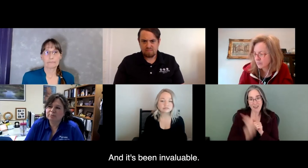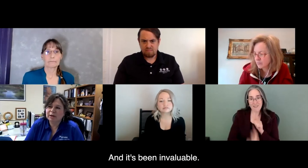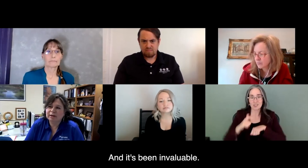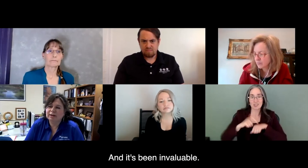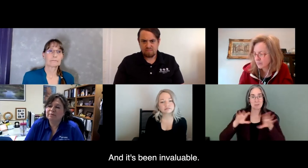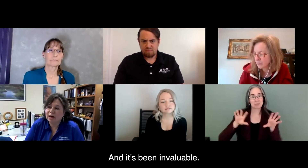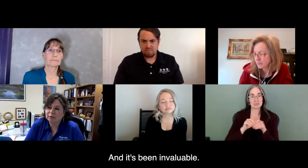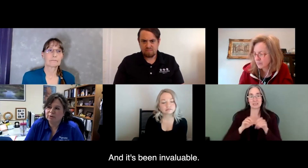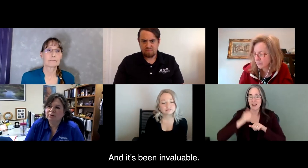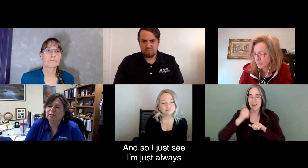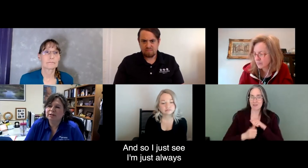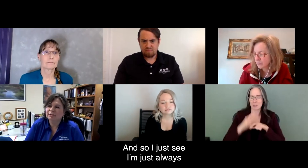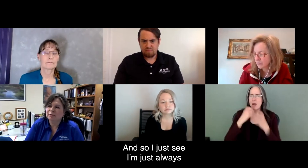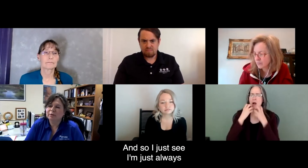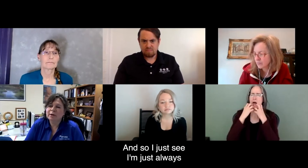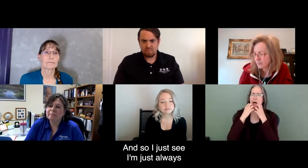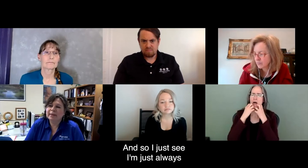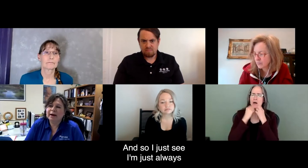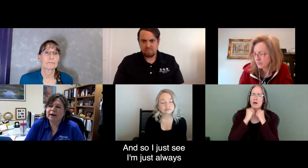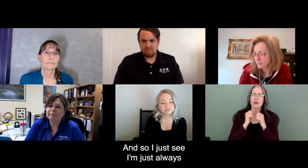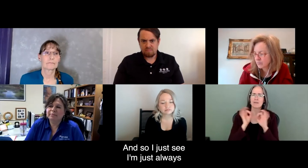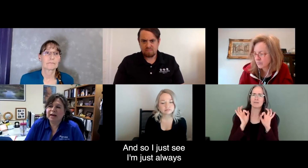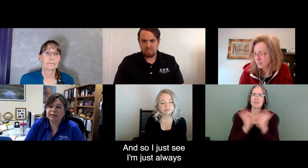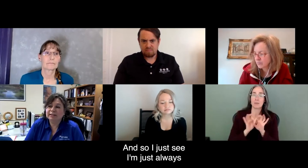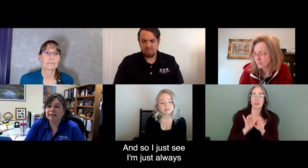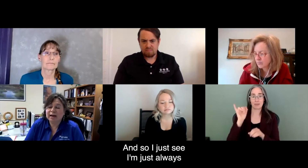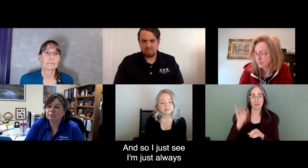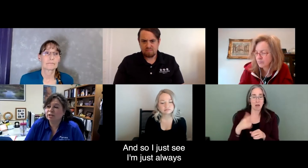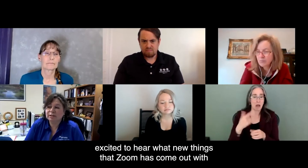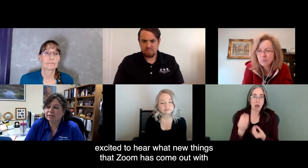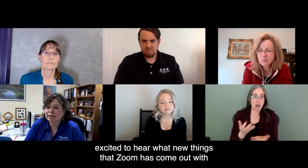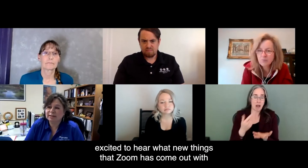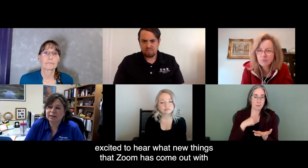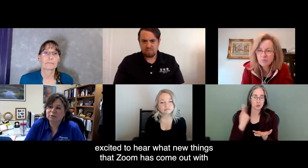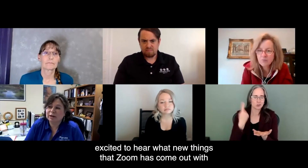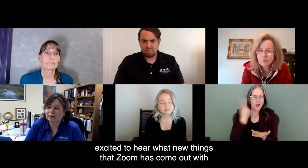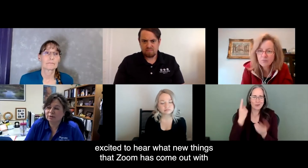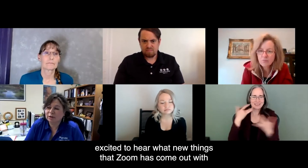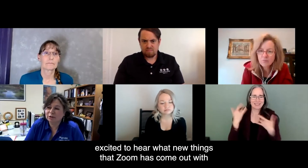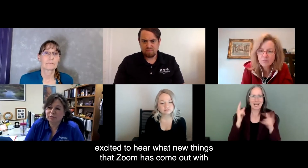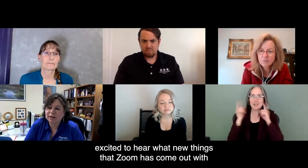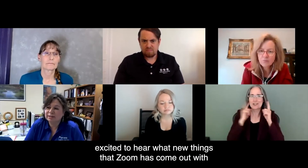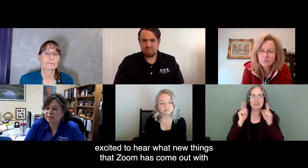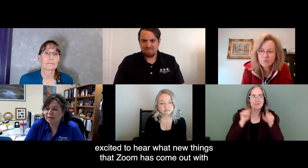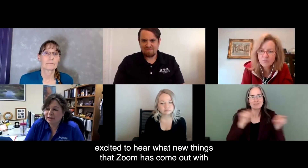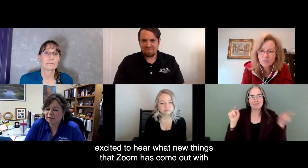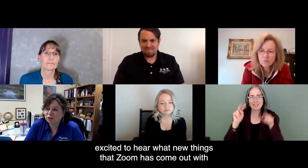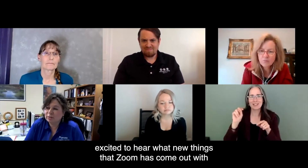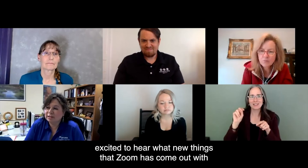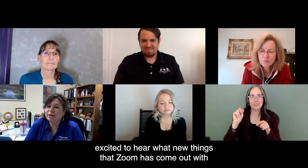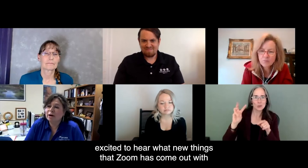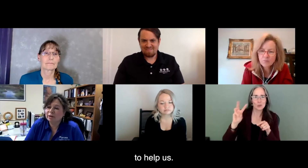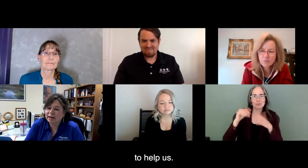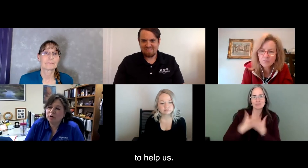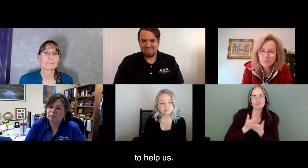it's been invaluable. And so I'm just always excited to hear what new things that Zoom has